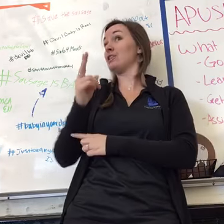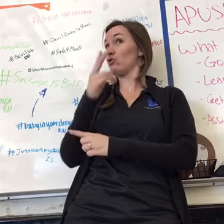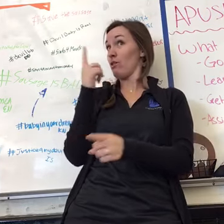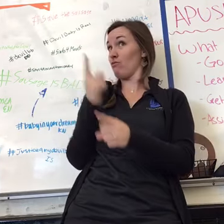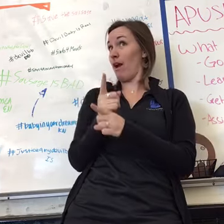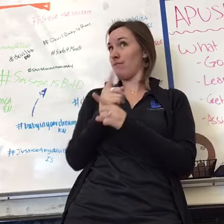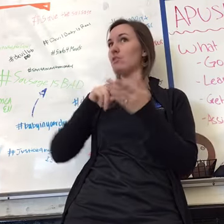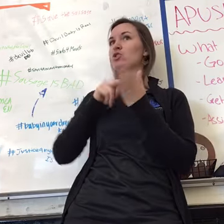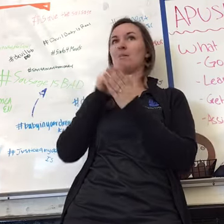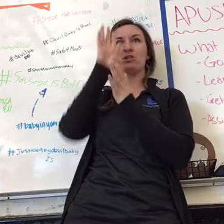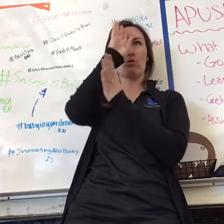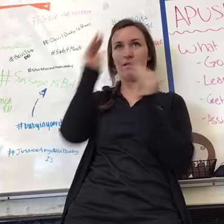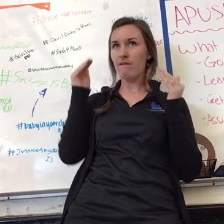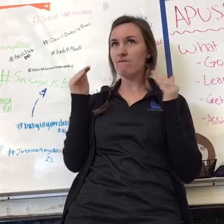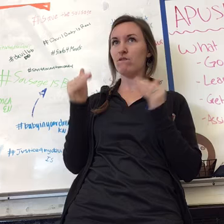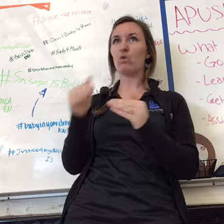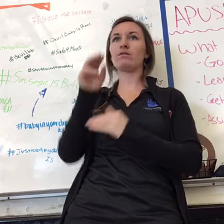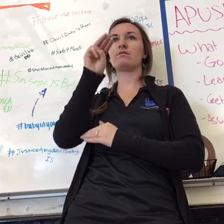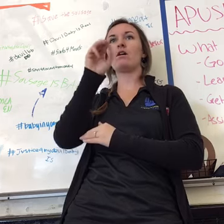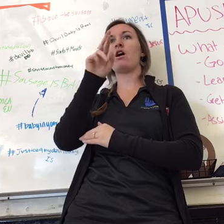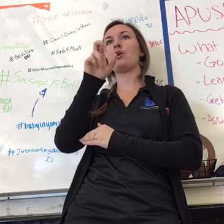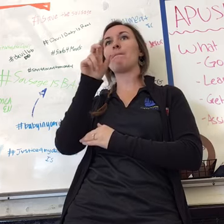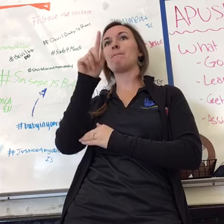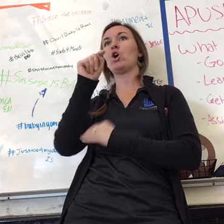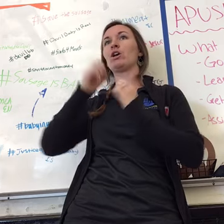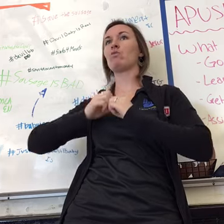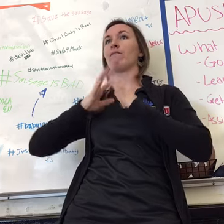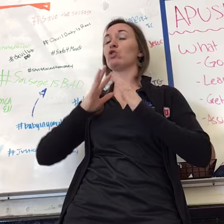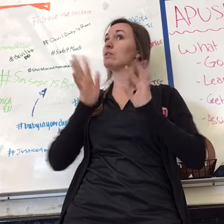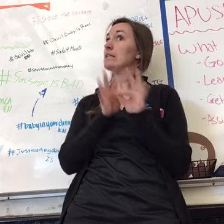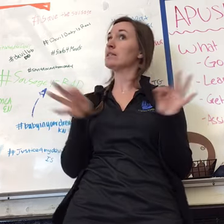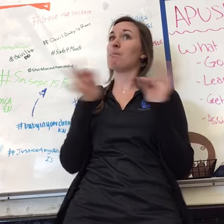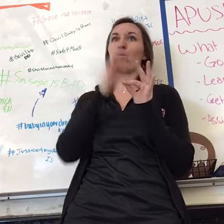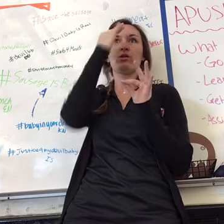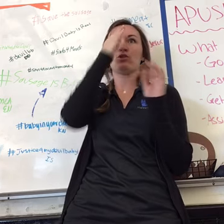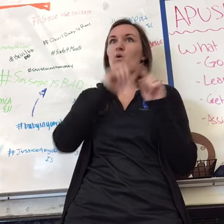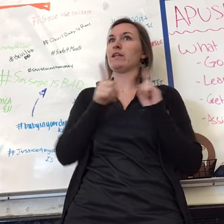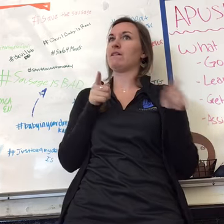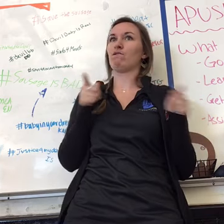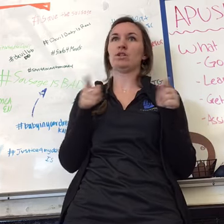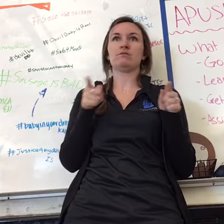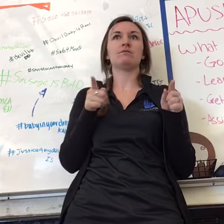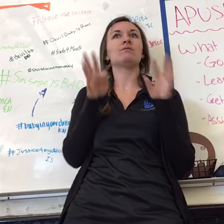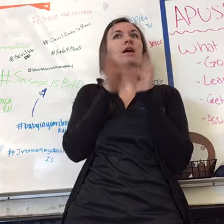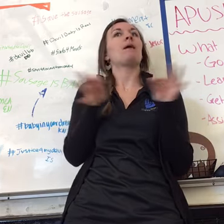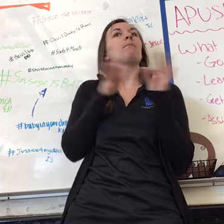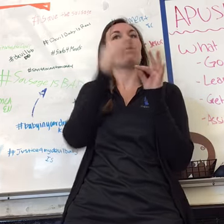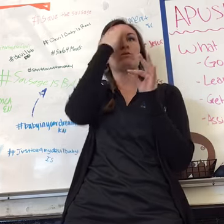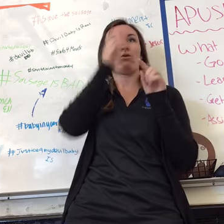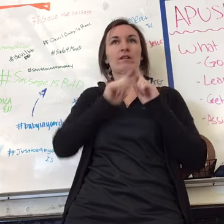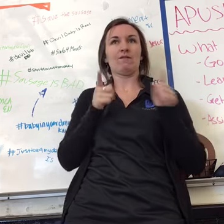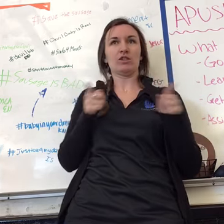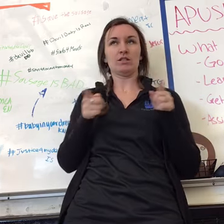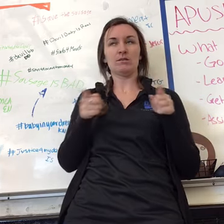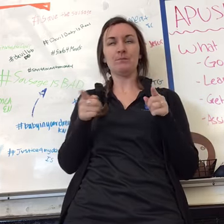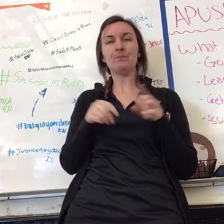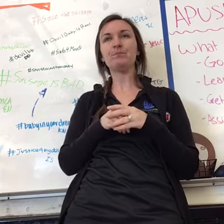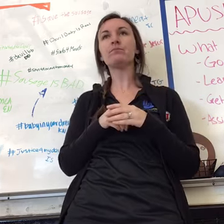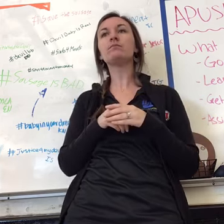economy. And that's a really important difference. The real Industrial Revolution they're going to especially talk about in